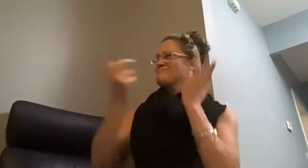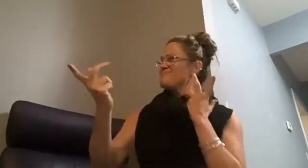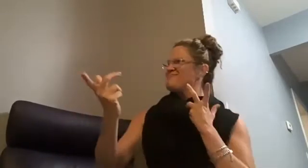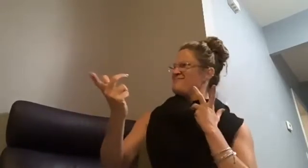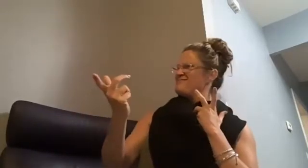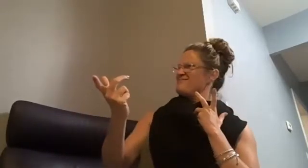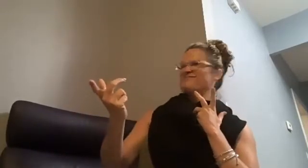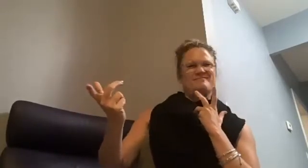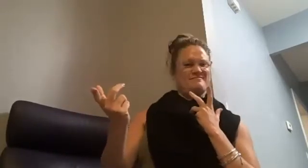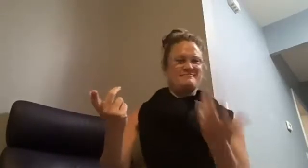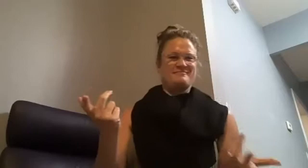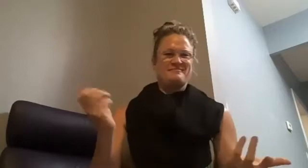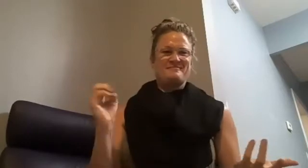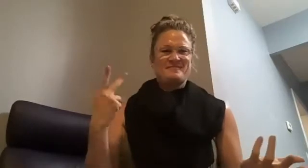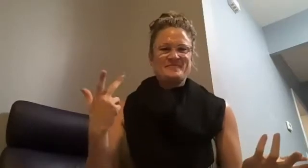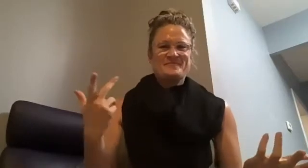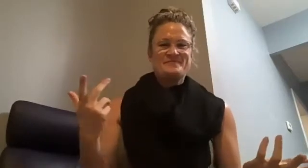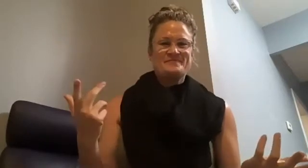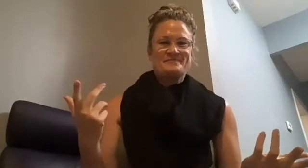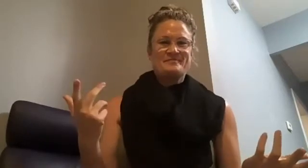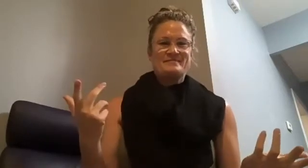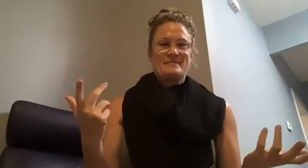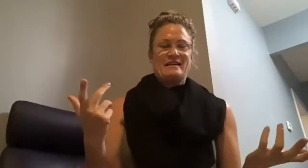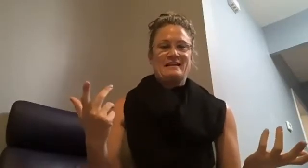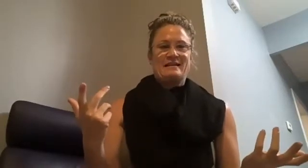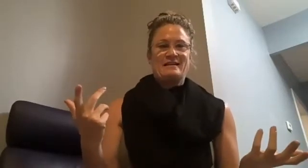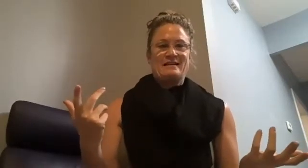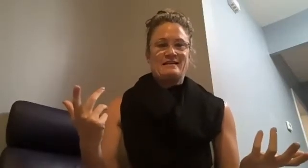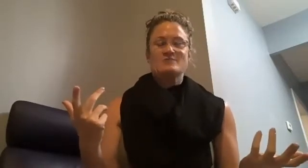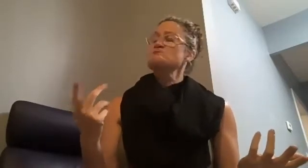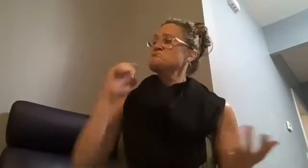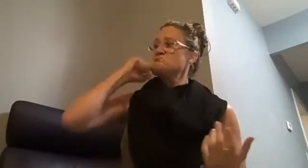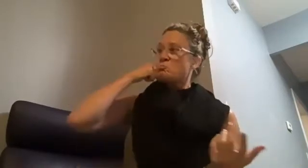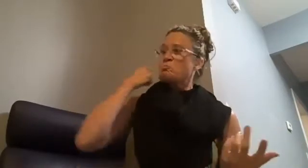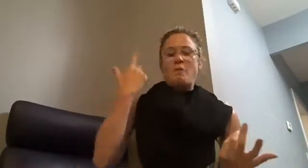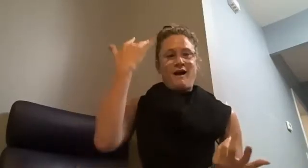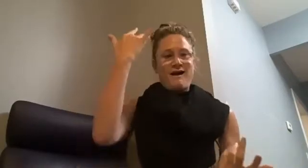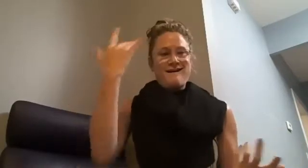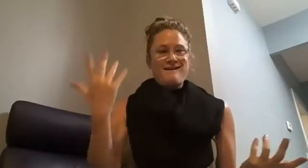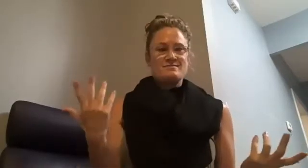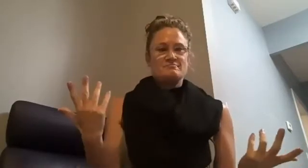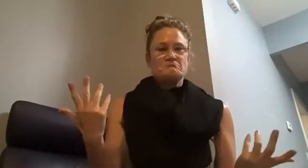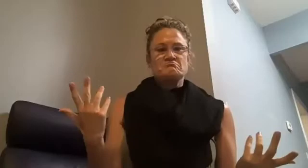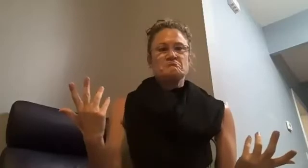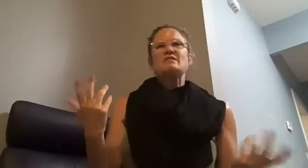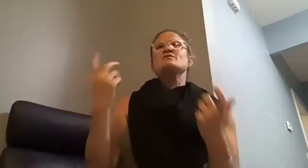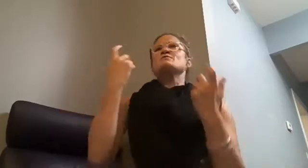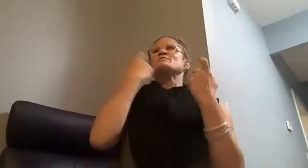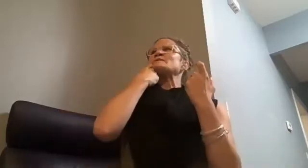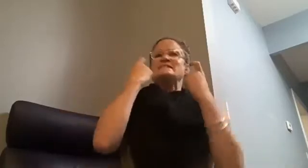my mind as well. And I love that about him, because I think he just celebrated his 36th year